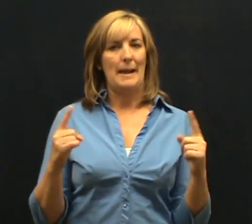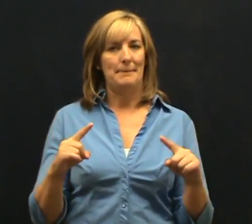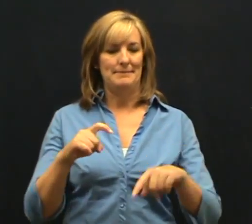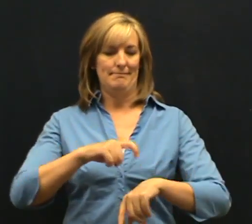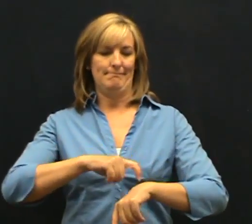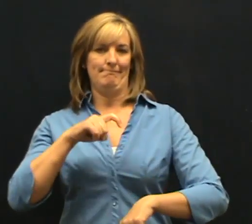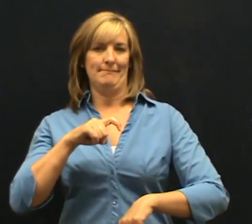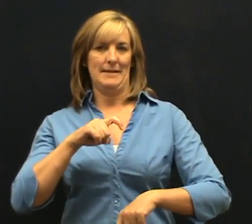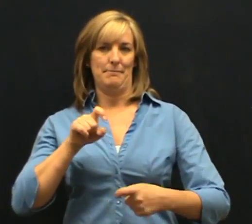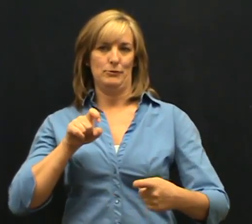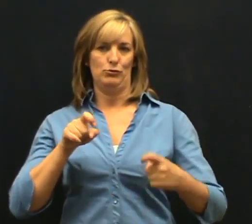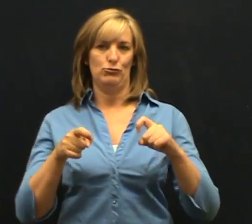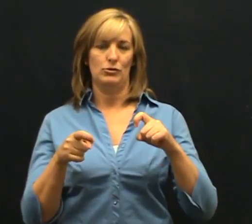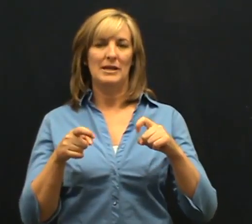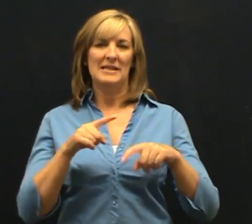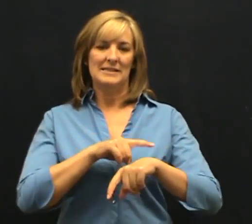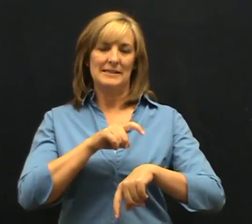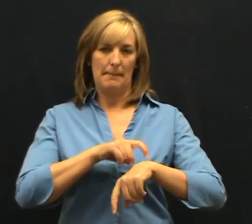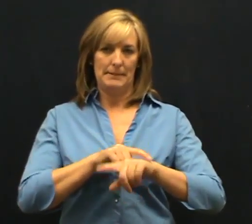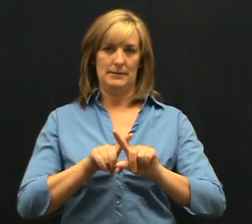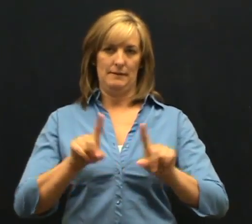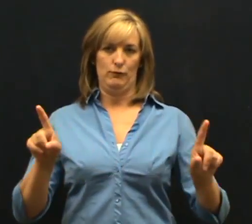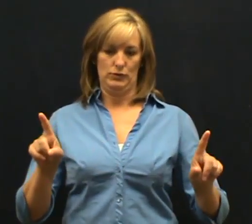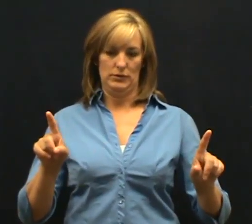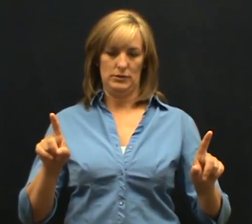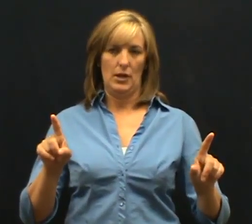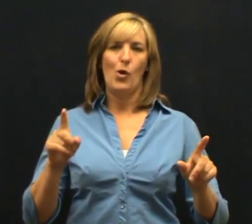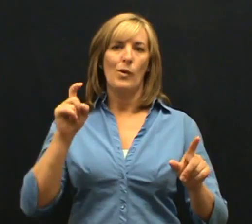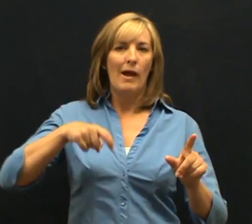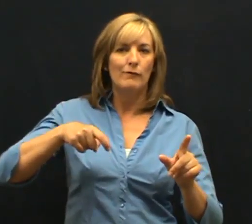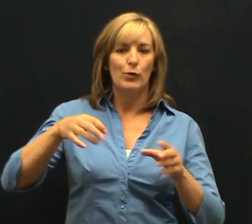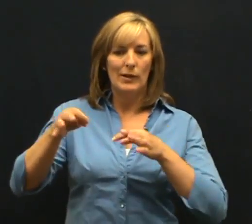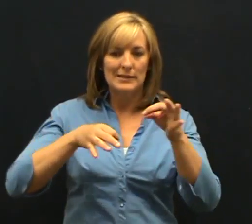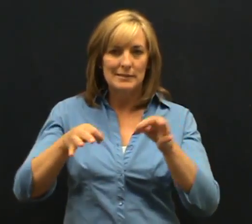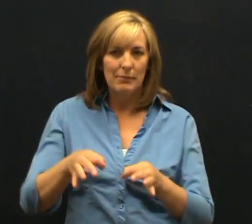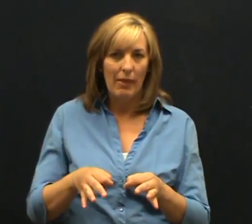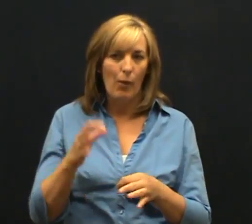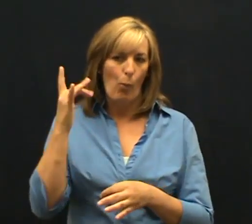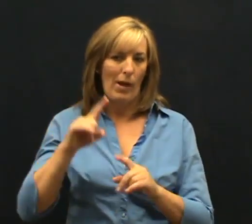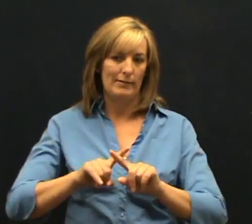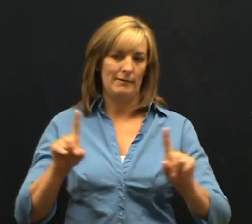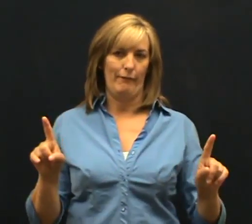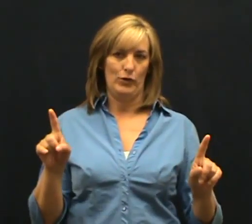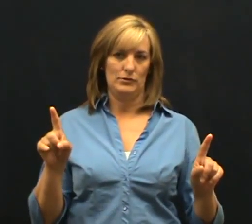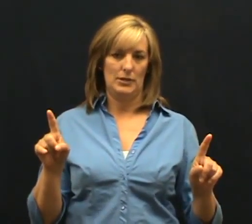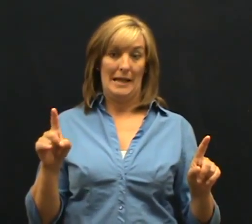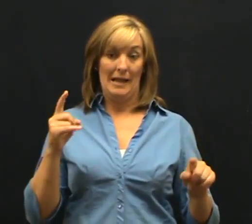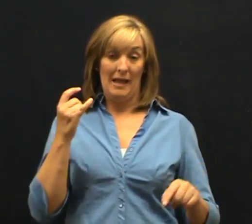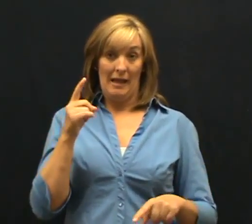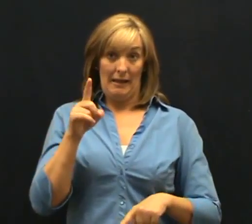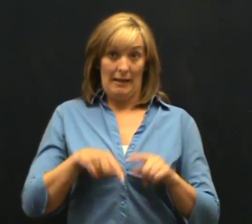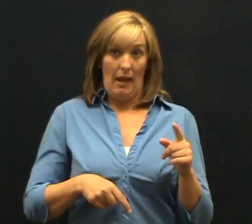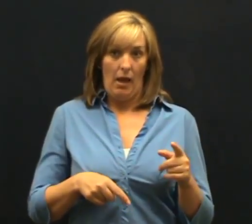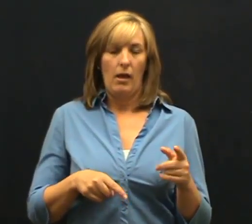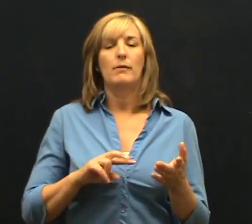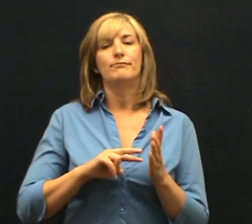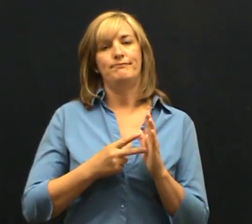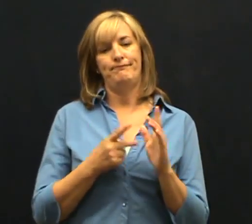to explain and verify those differences, because if we can't, then we most likely have an error or some other kind of problem.